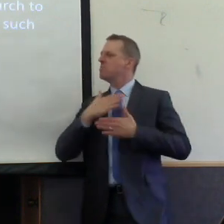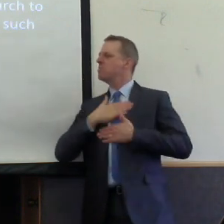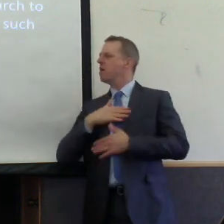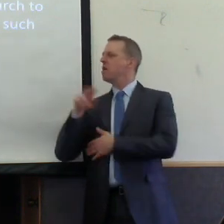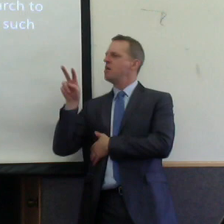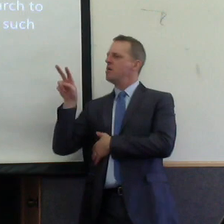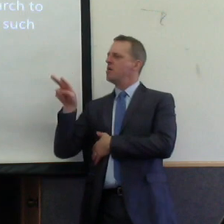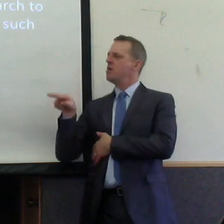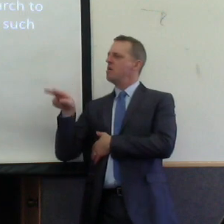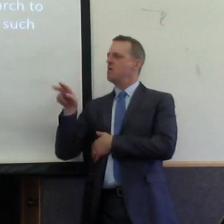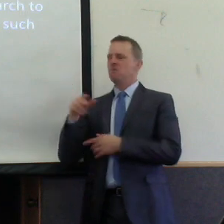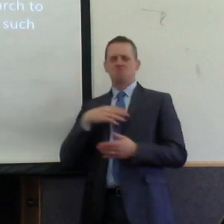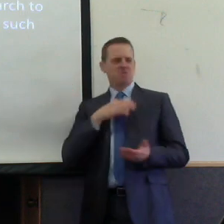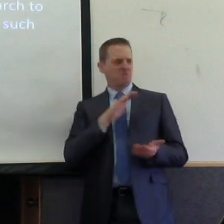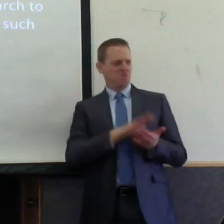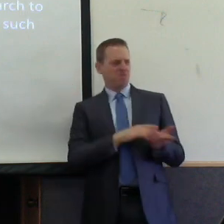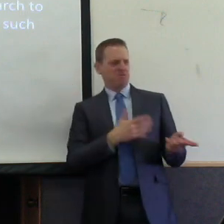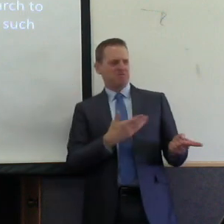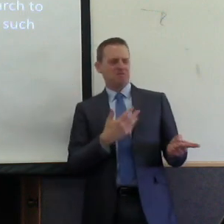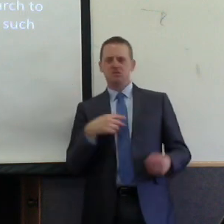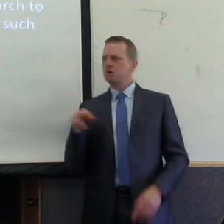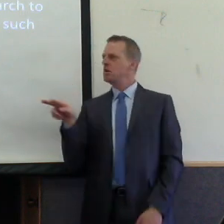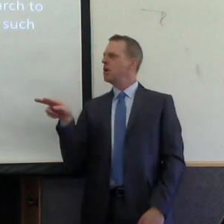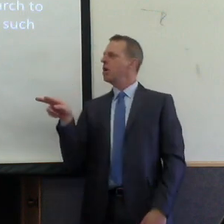That's it. That doesn't mean, there's another woman to his wife.